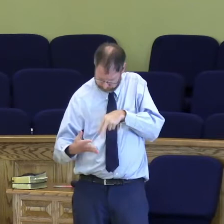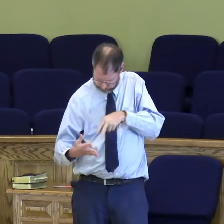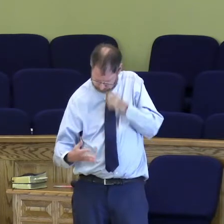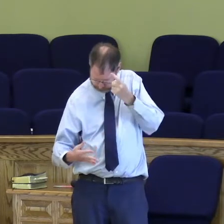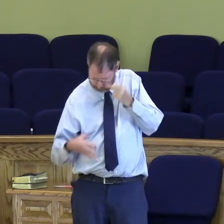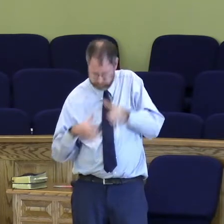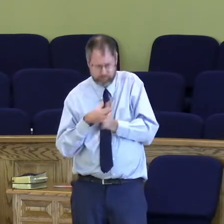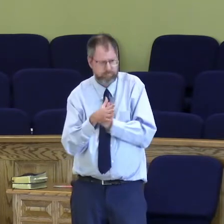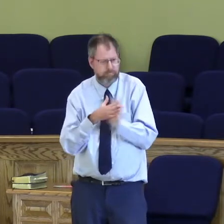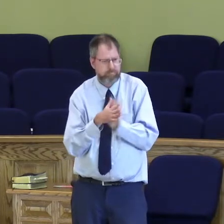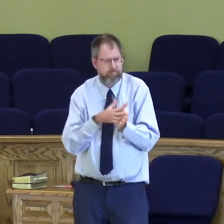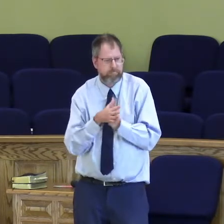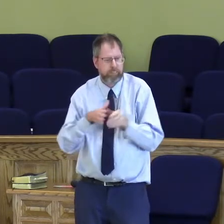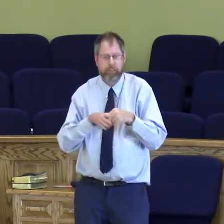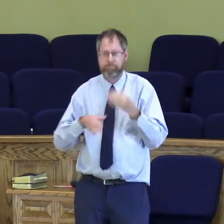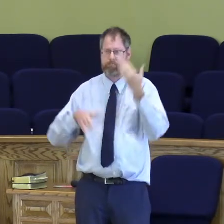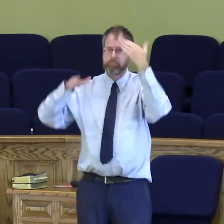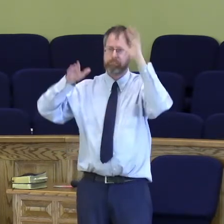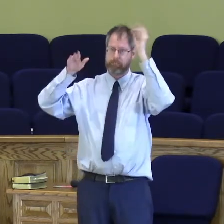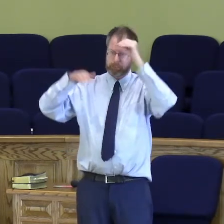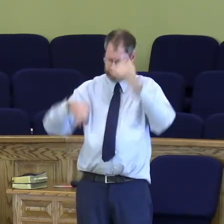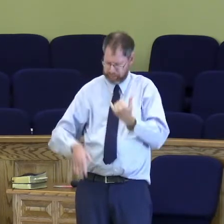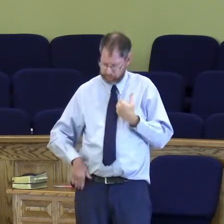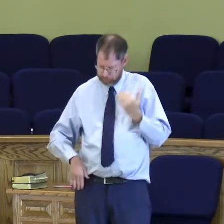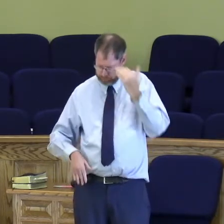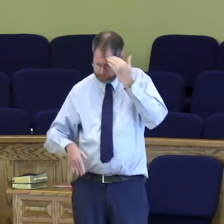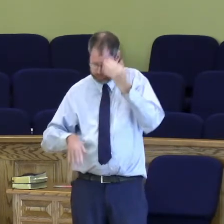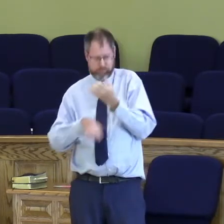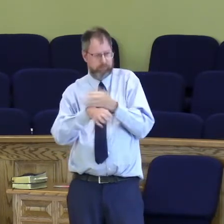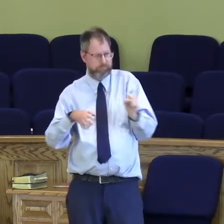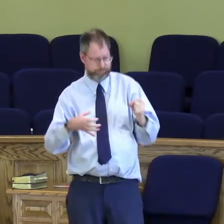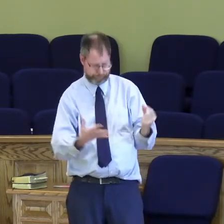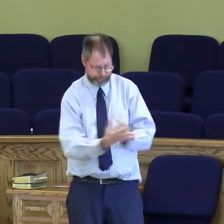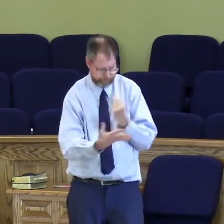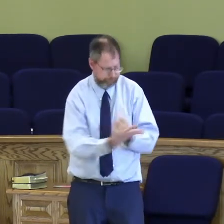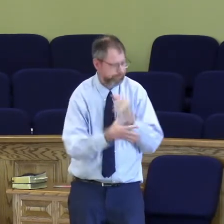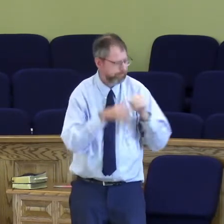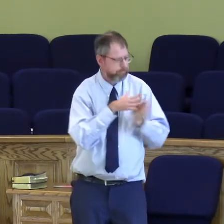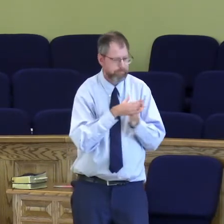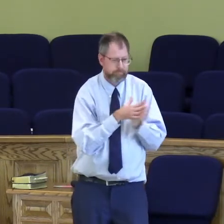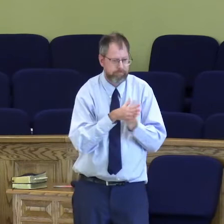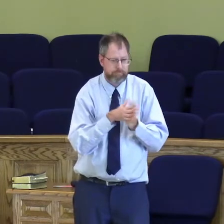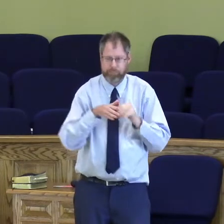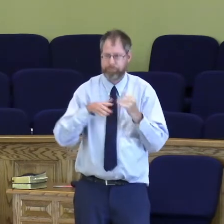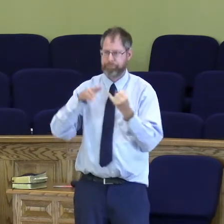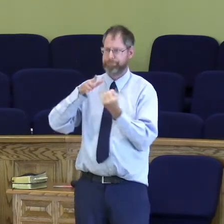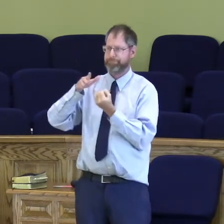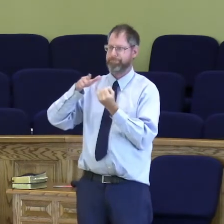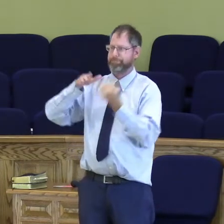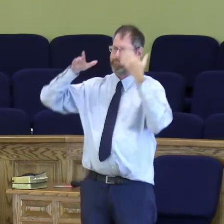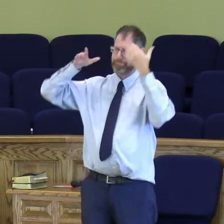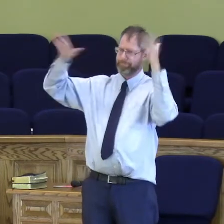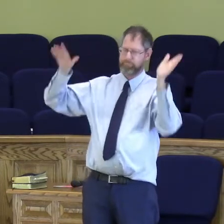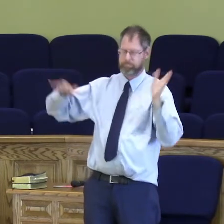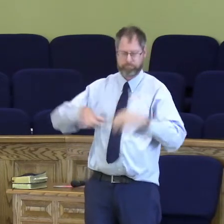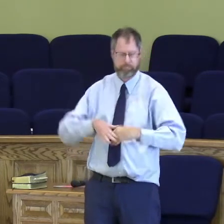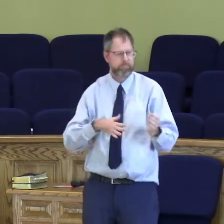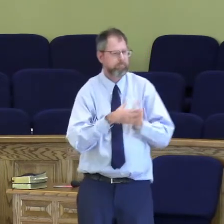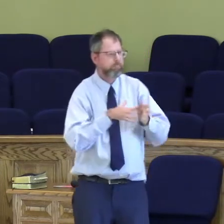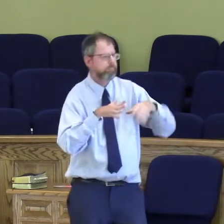enough education to understand their Bible, so they could get their Bible and then learn salvation and get motivated to spread the gospel.